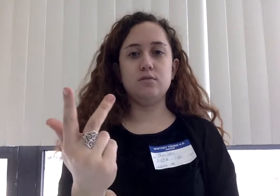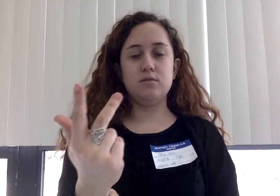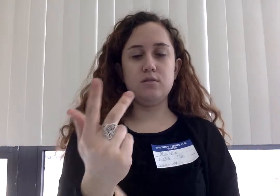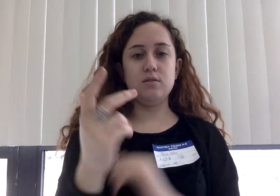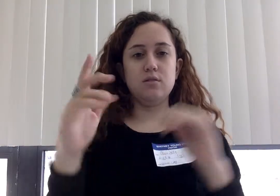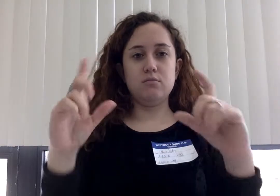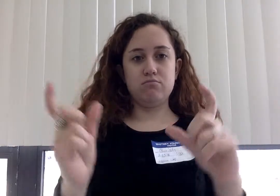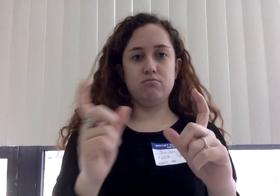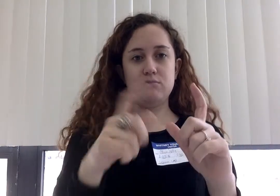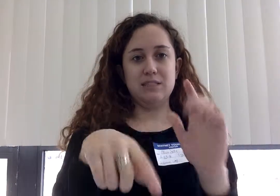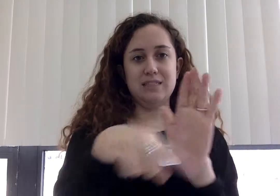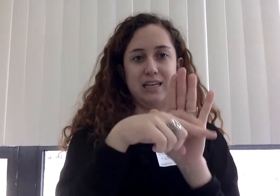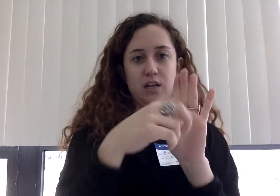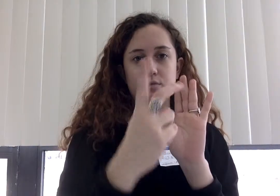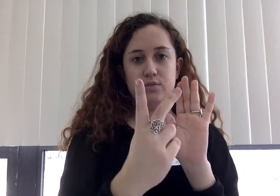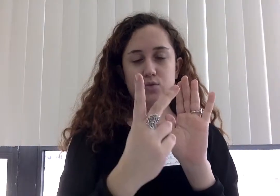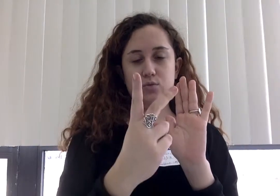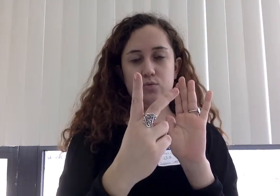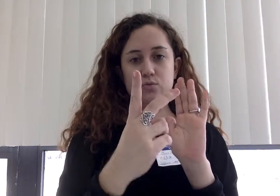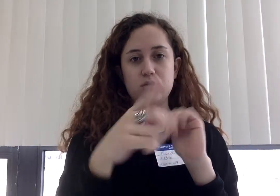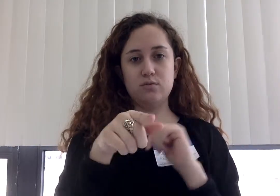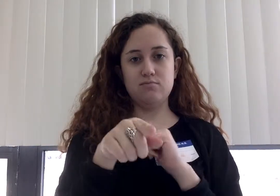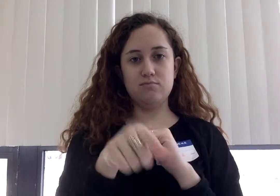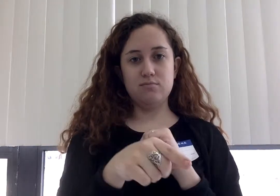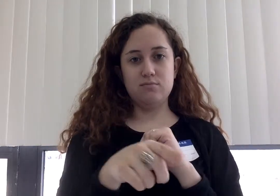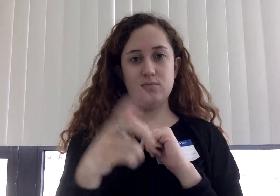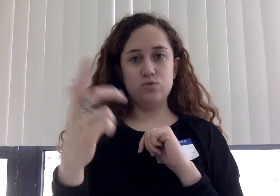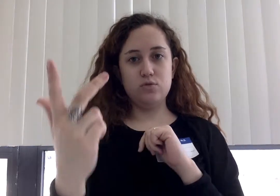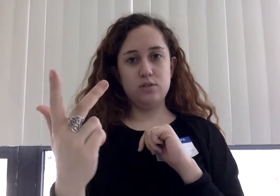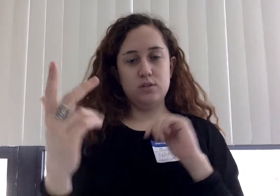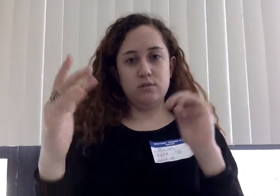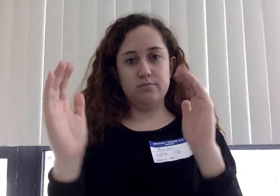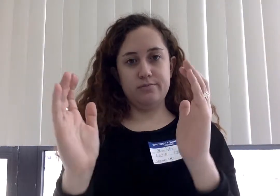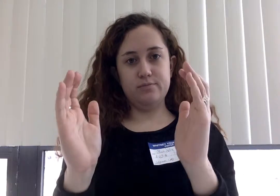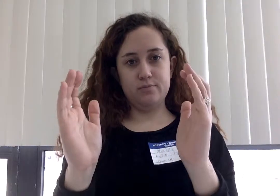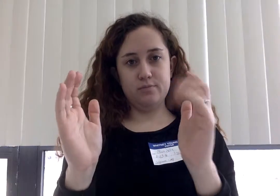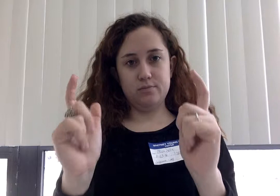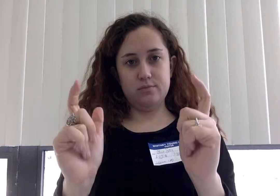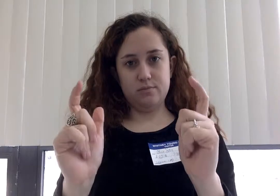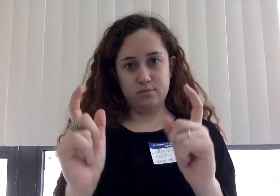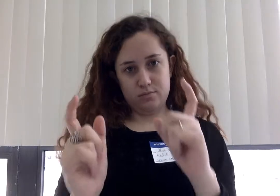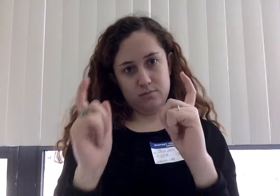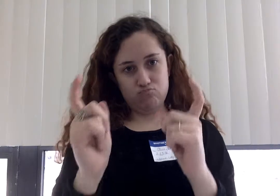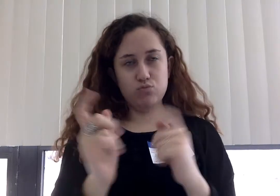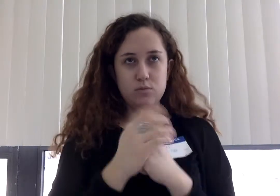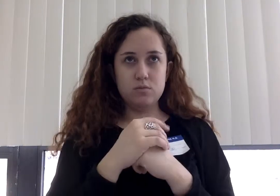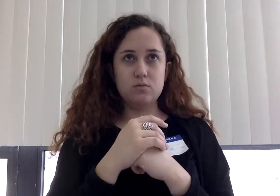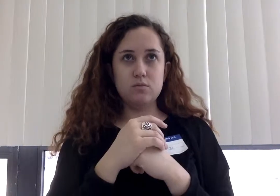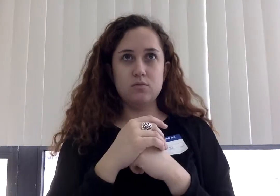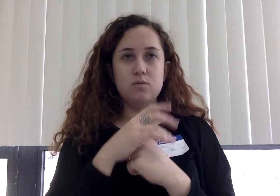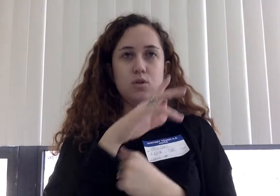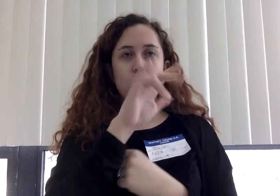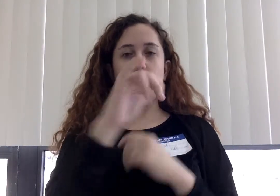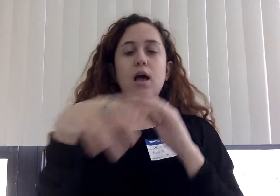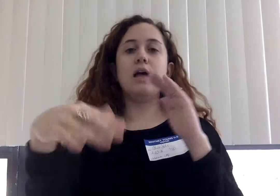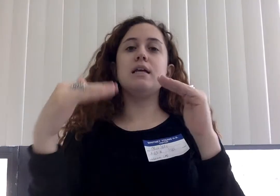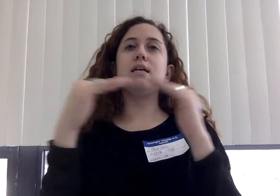And what are we left with? X plus 1. Y equals x plus 1. Now what should this look